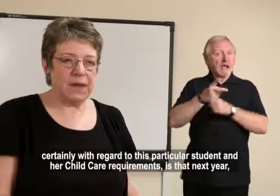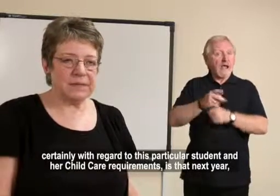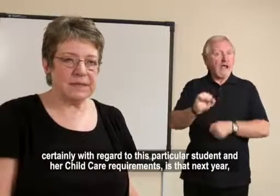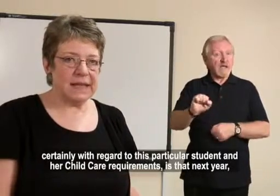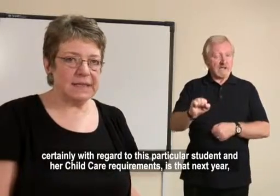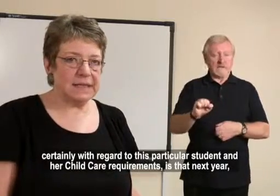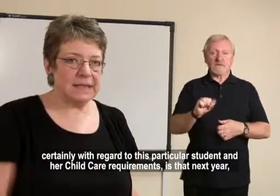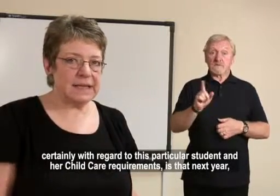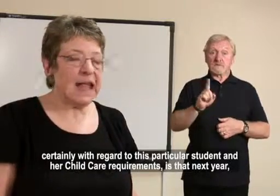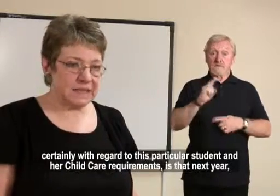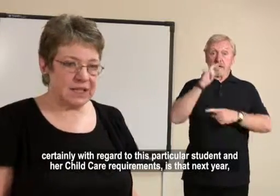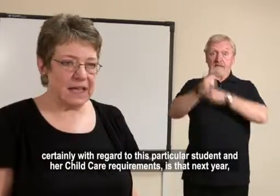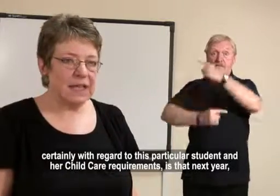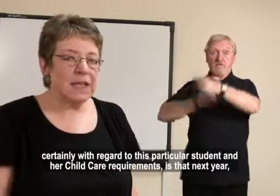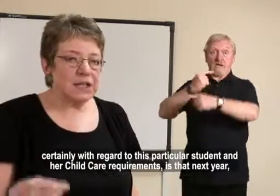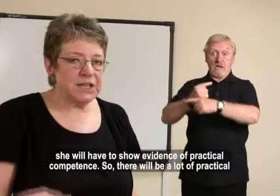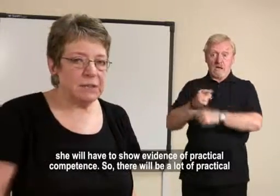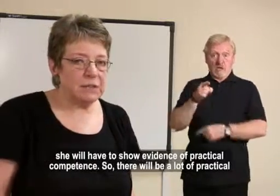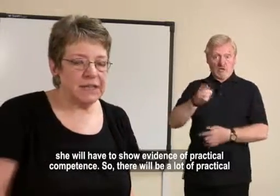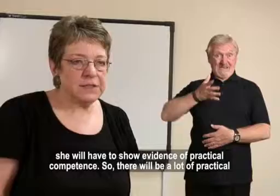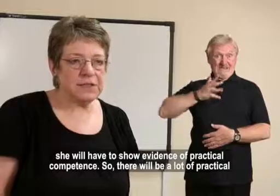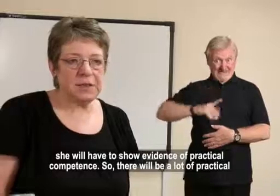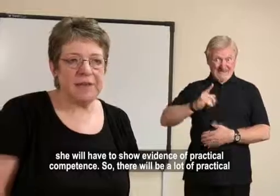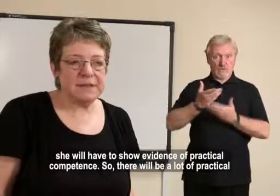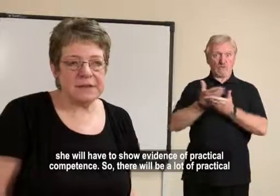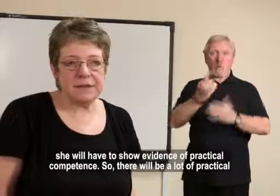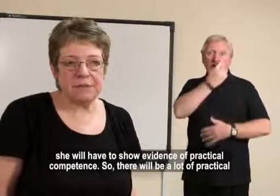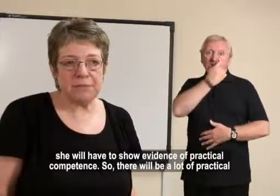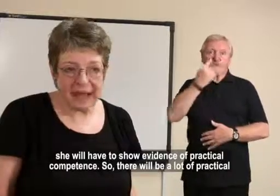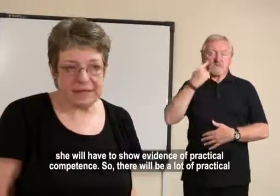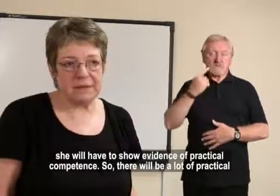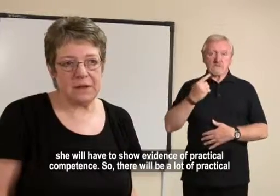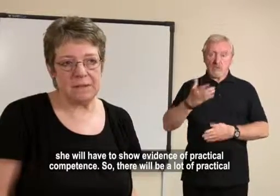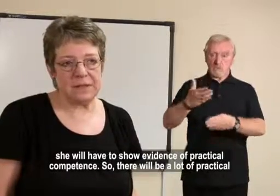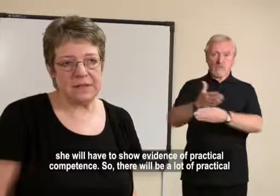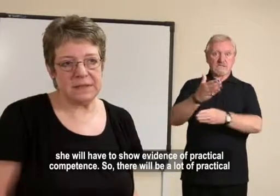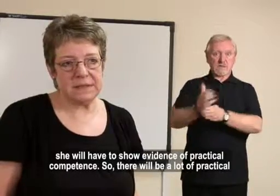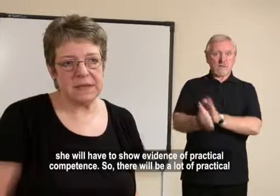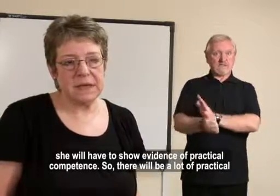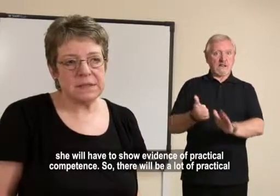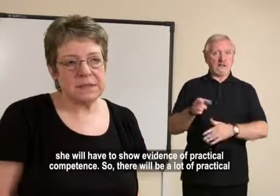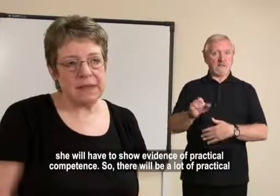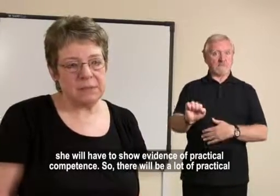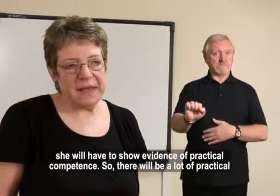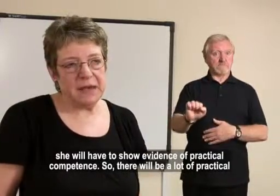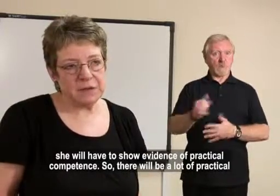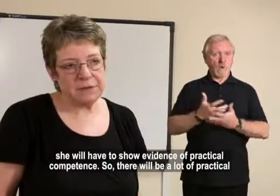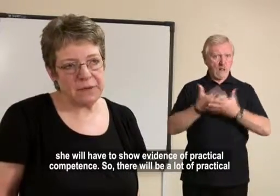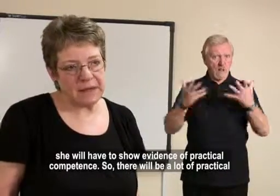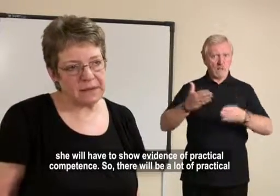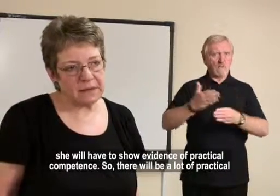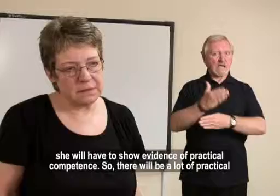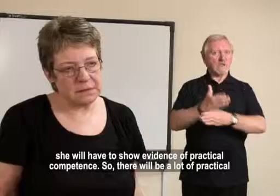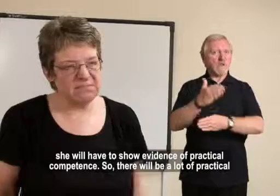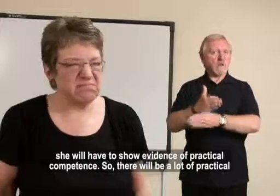childcare requirements, is that next year she will need to show evidence of practical competence. So there will be a lot